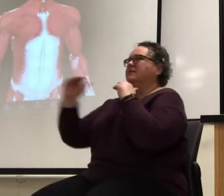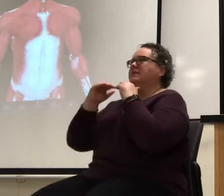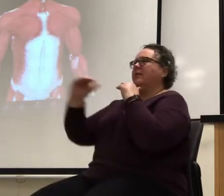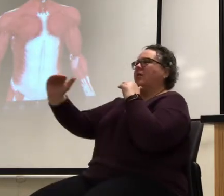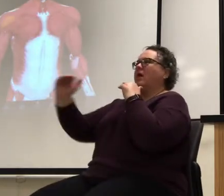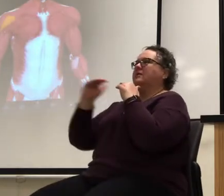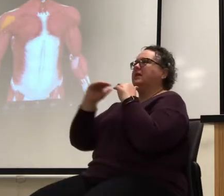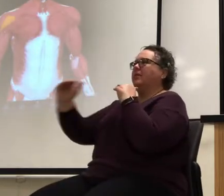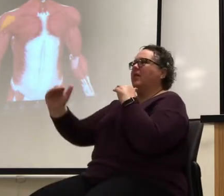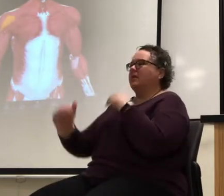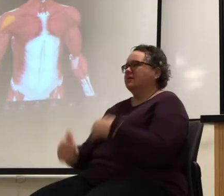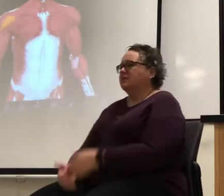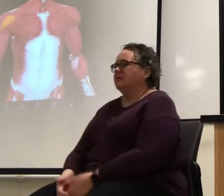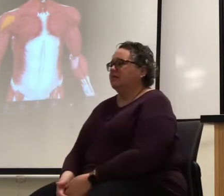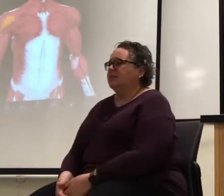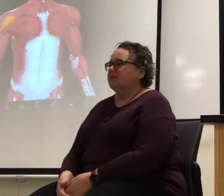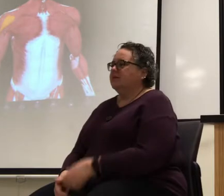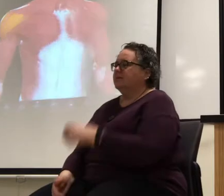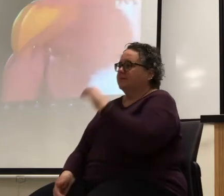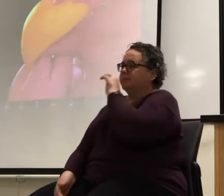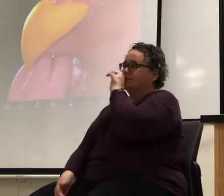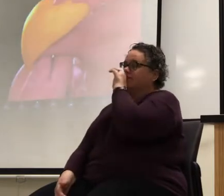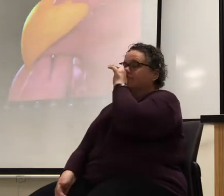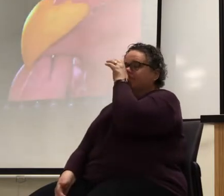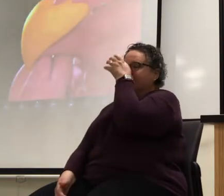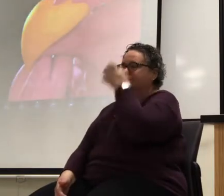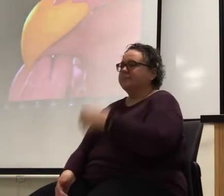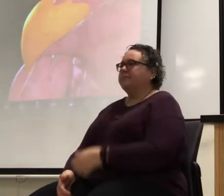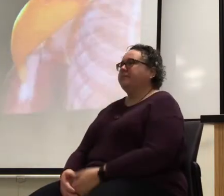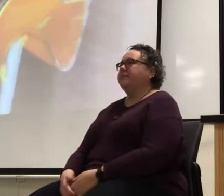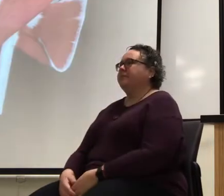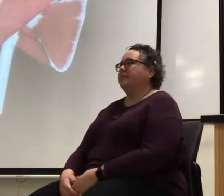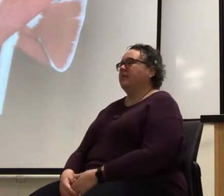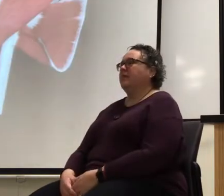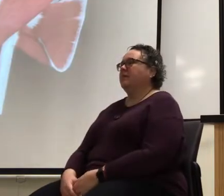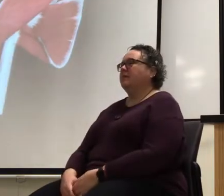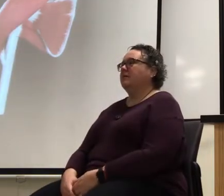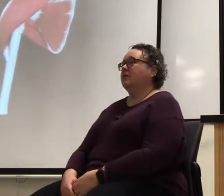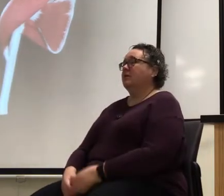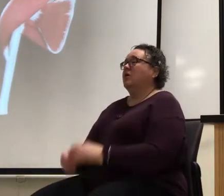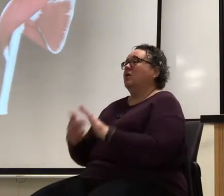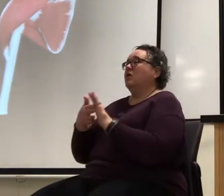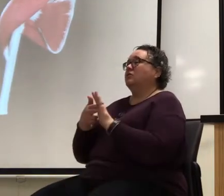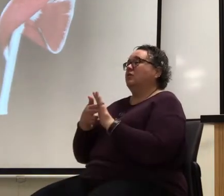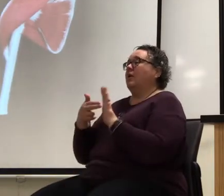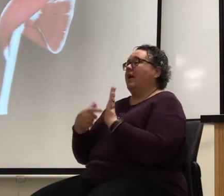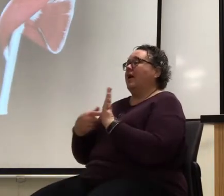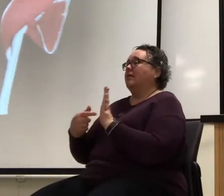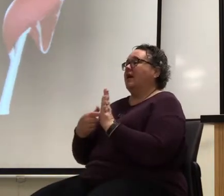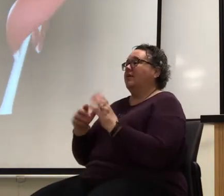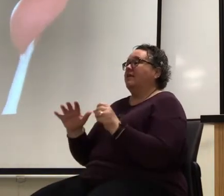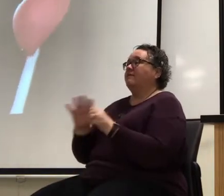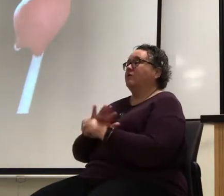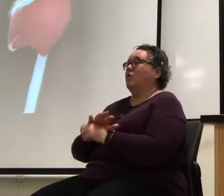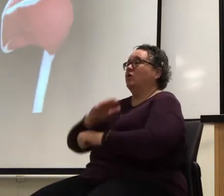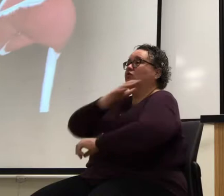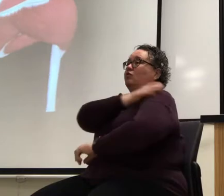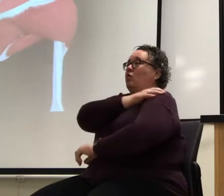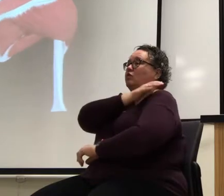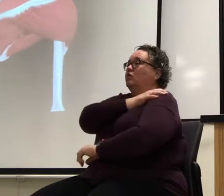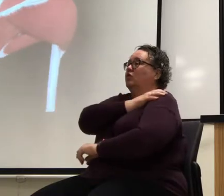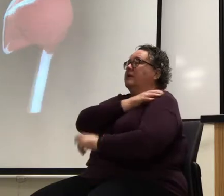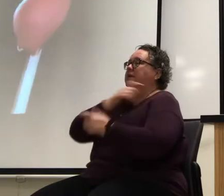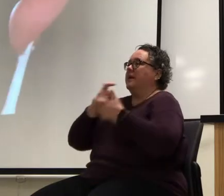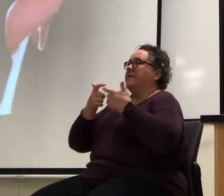all the layers. To highlight the entire shoulder and isolate it, it's a big shoulder